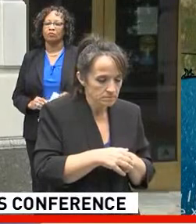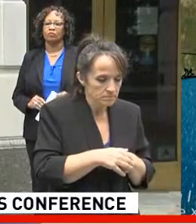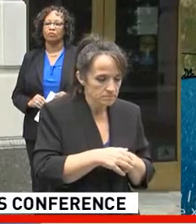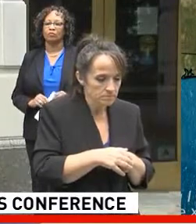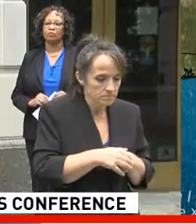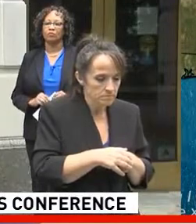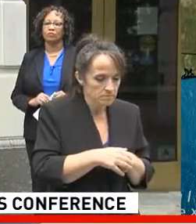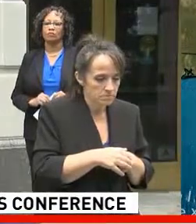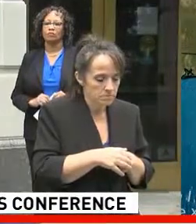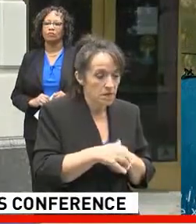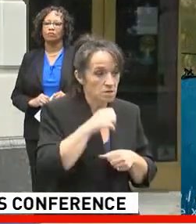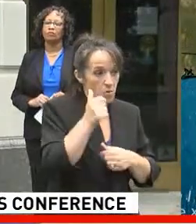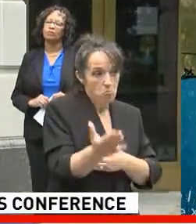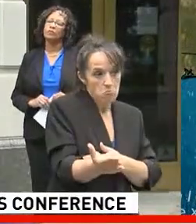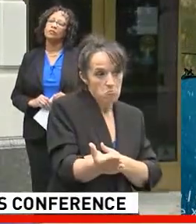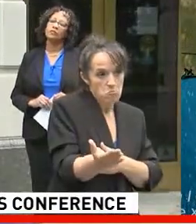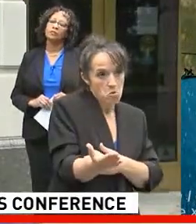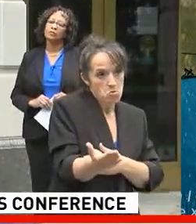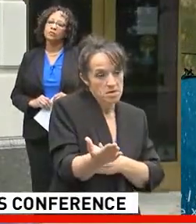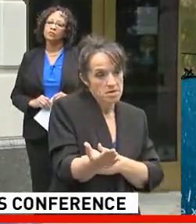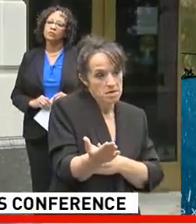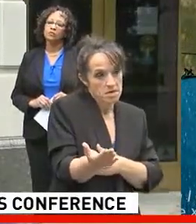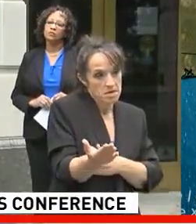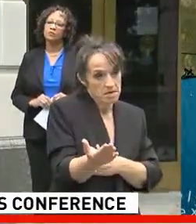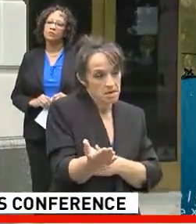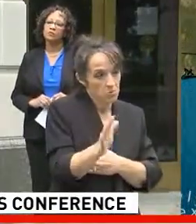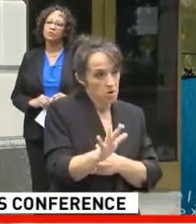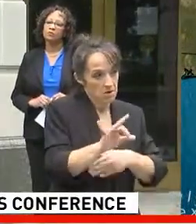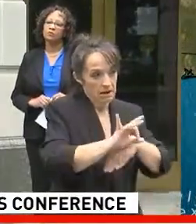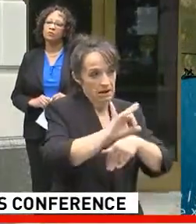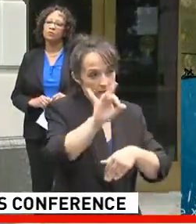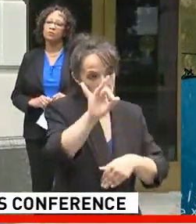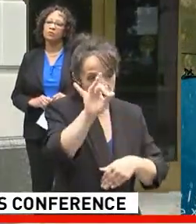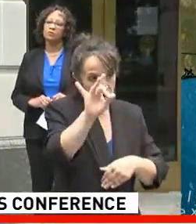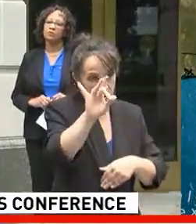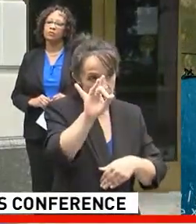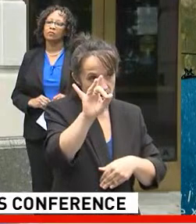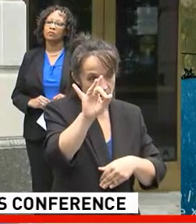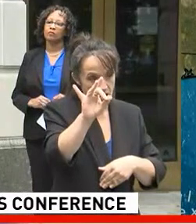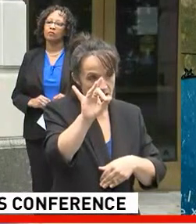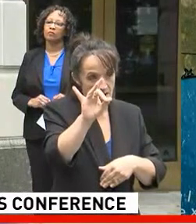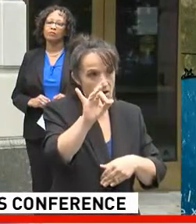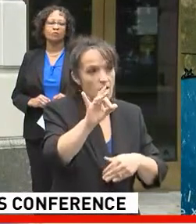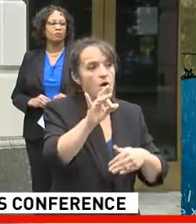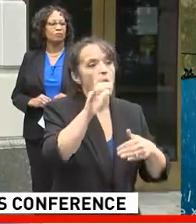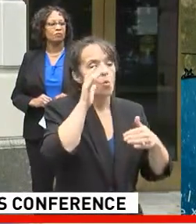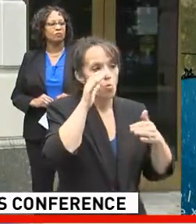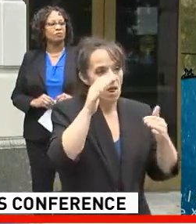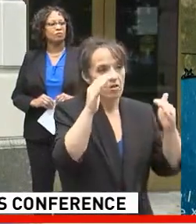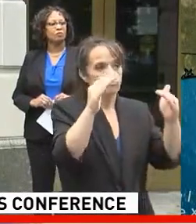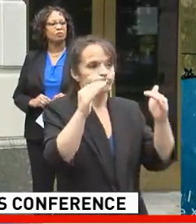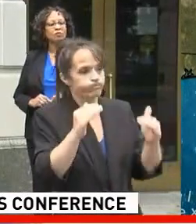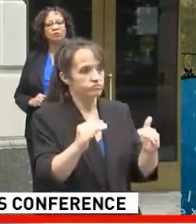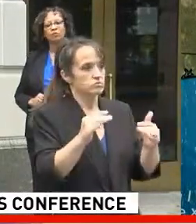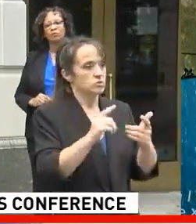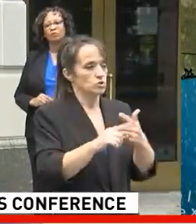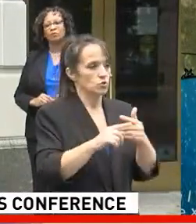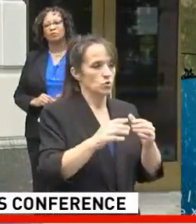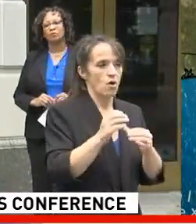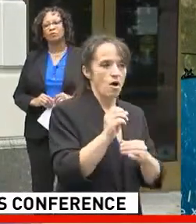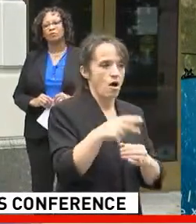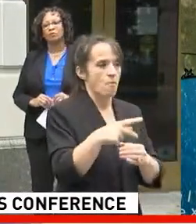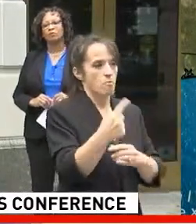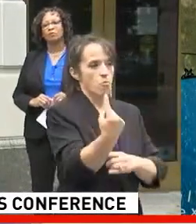We anticipate tomorrow morning at about 0800, 8 o'clock in the morning, that we're going to go to operating condition 1. And what that means